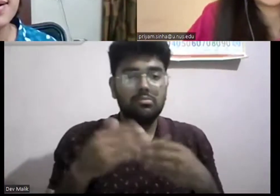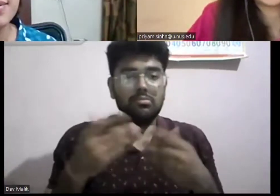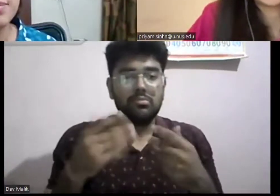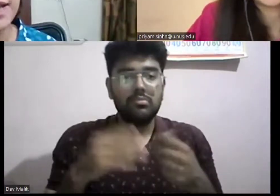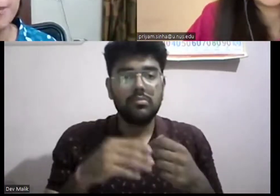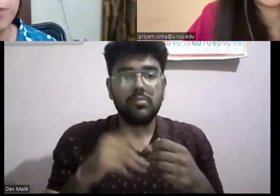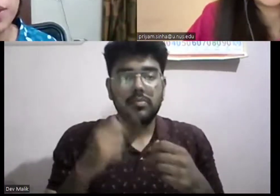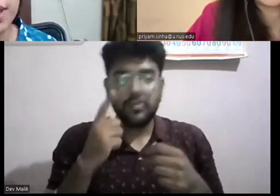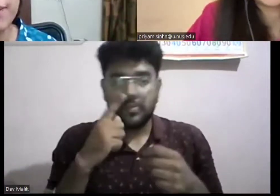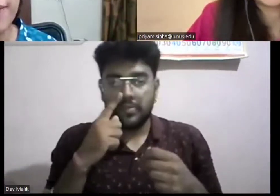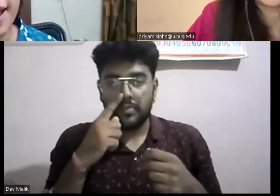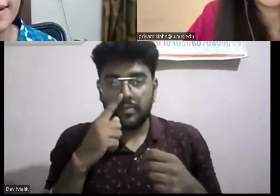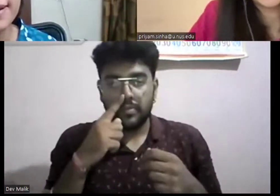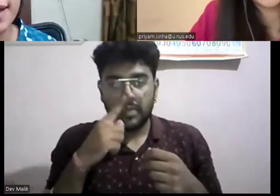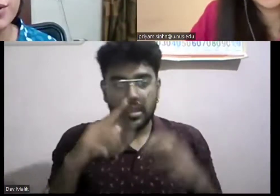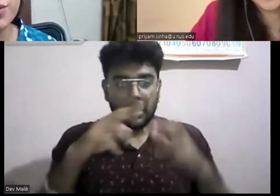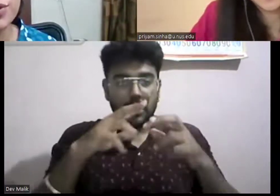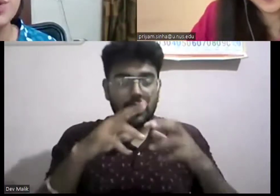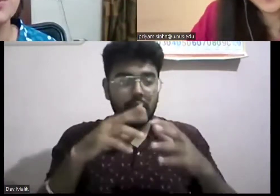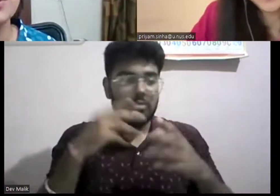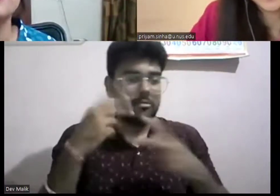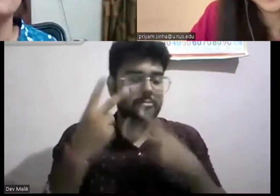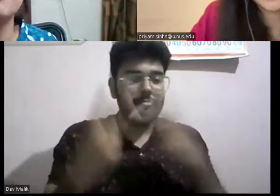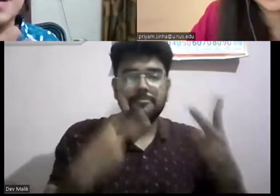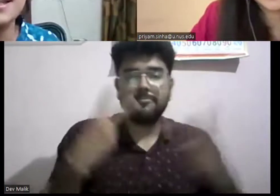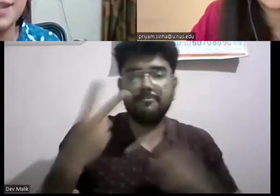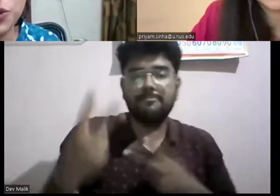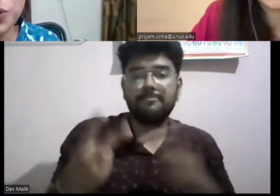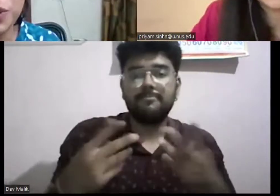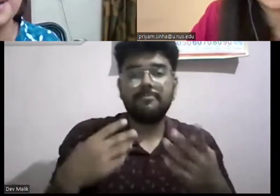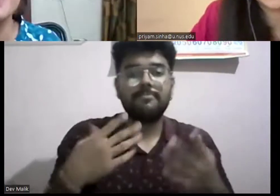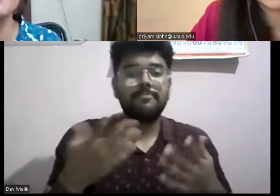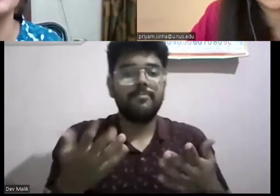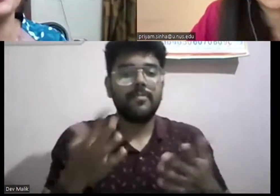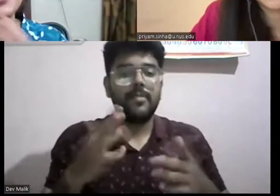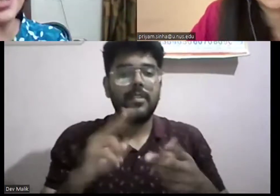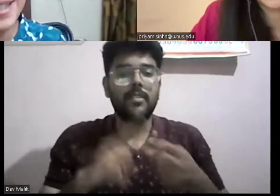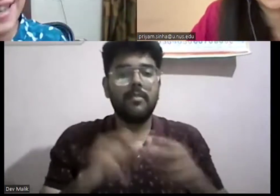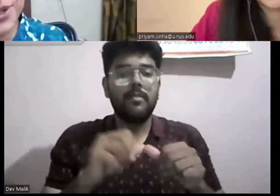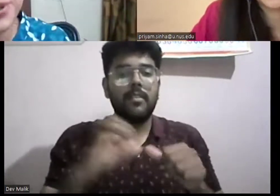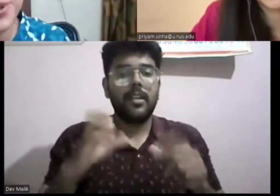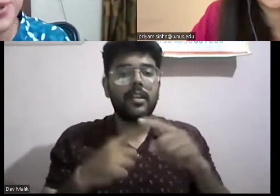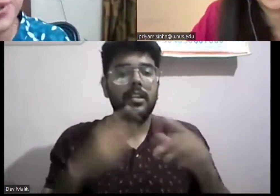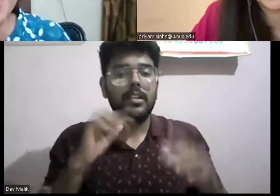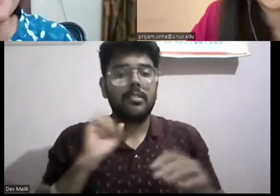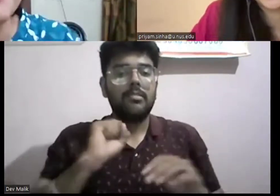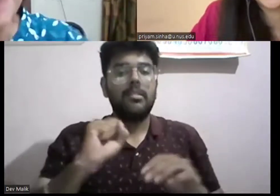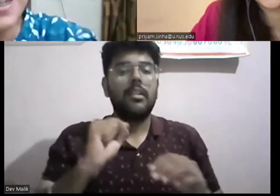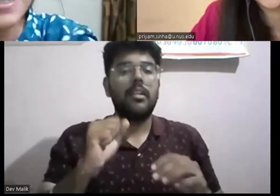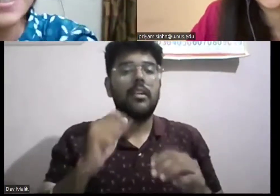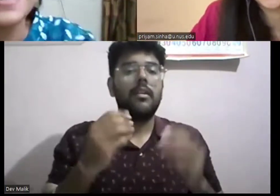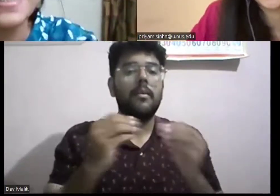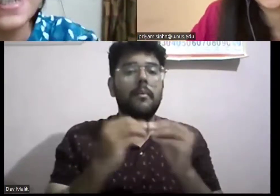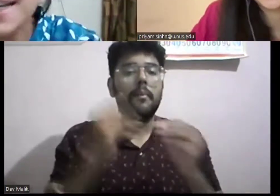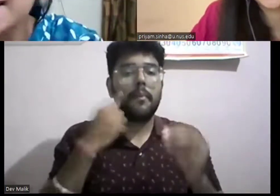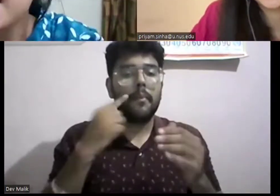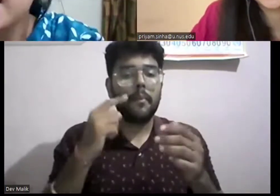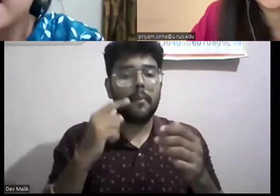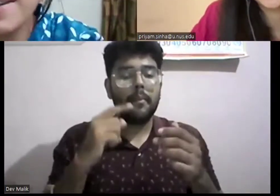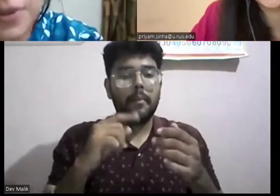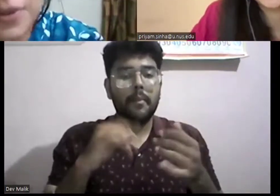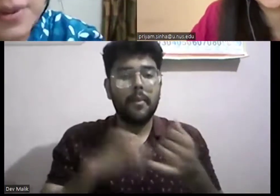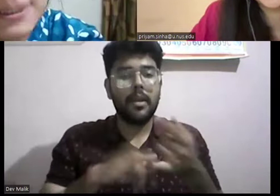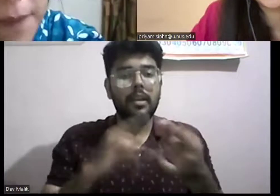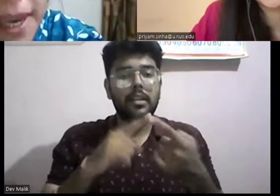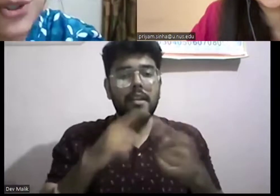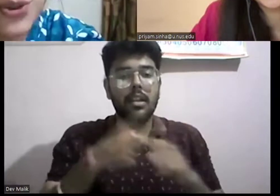is exploring the fact that, she could be a bisexual, whether, she is a heterosexual woman. The fact that she is Yeah, getting,